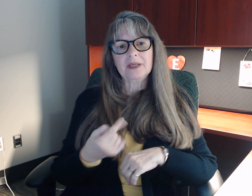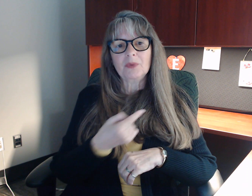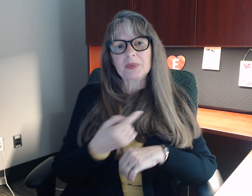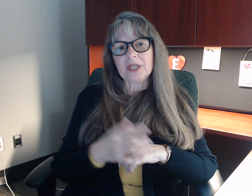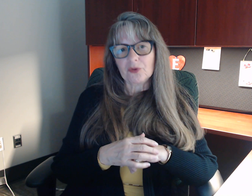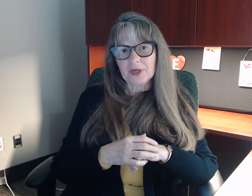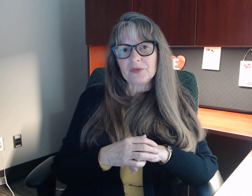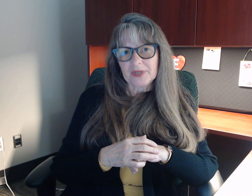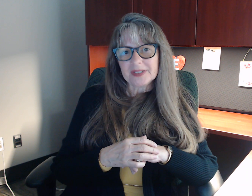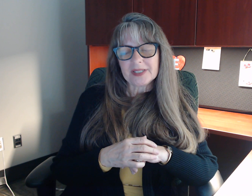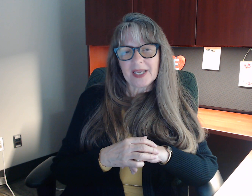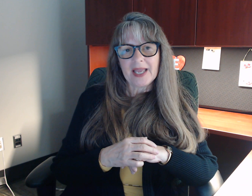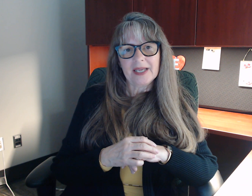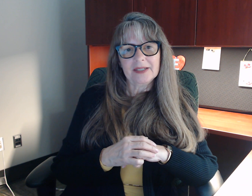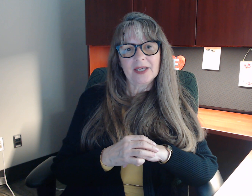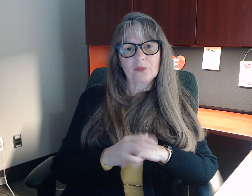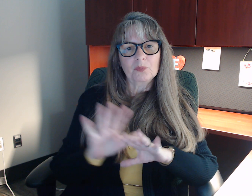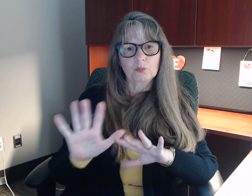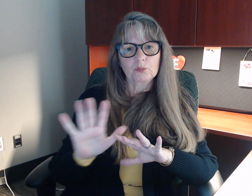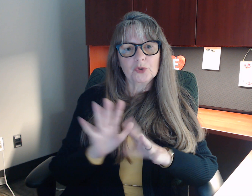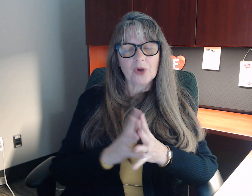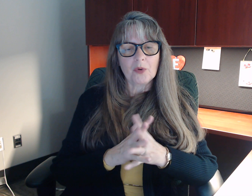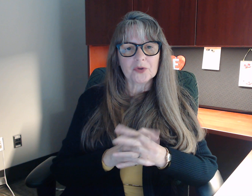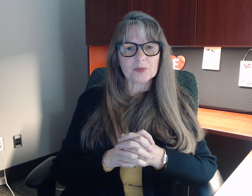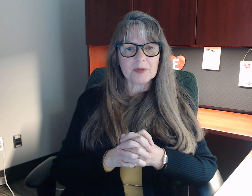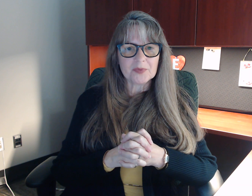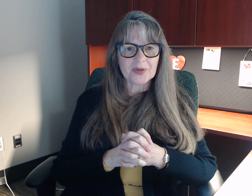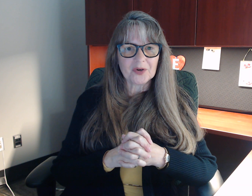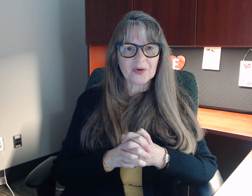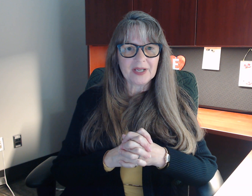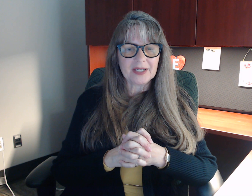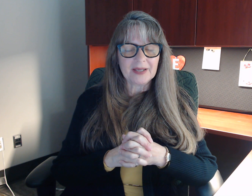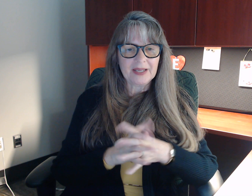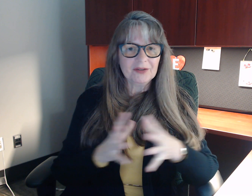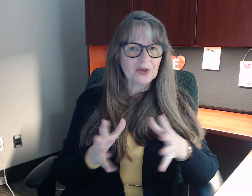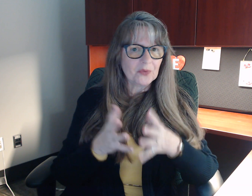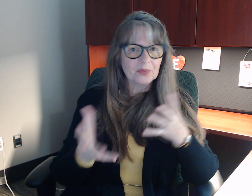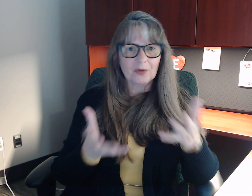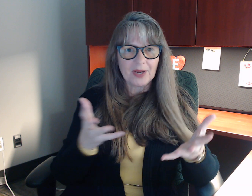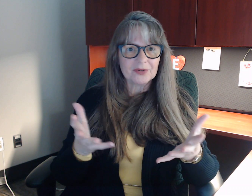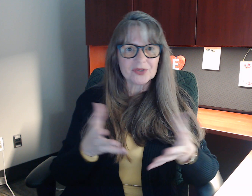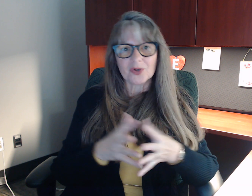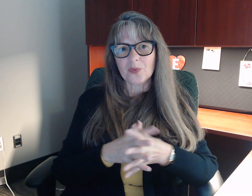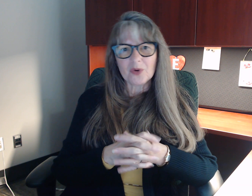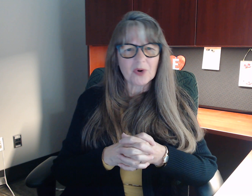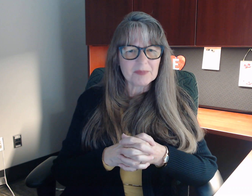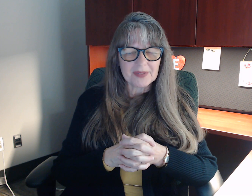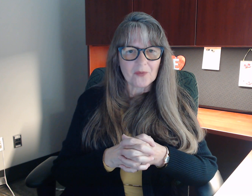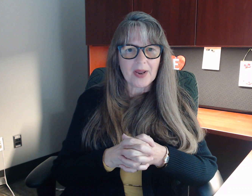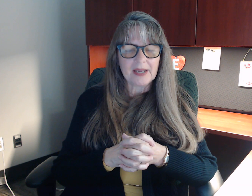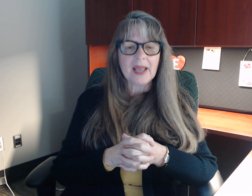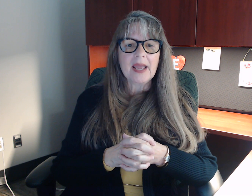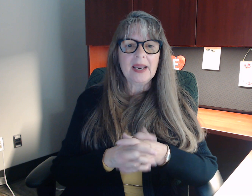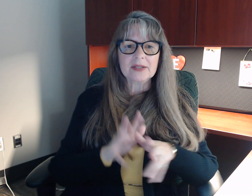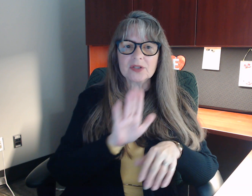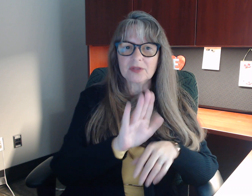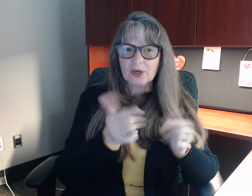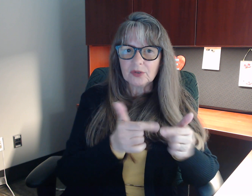would take great offense, and do not want those people there, around us. So we don't want to be that way. It's their